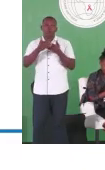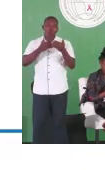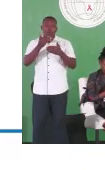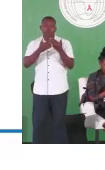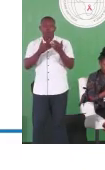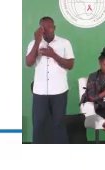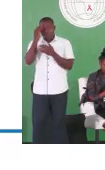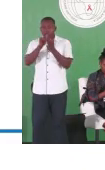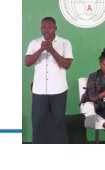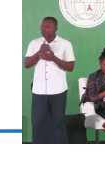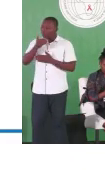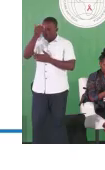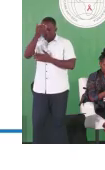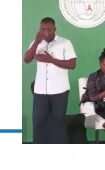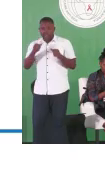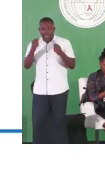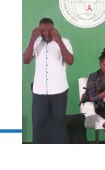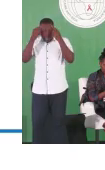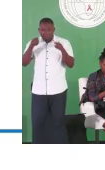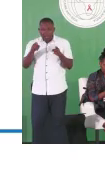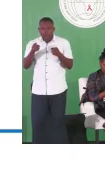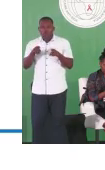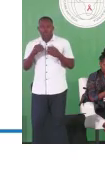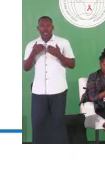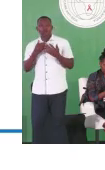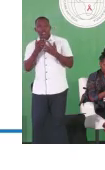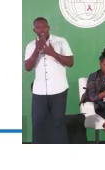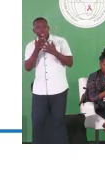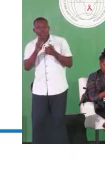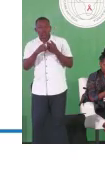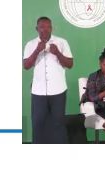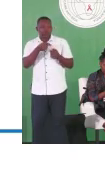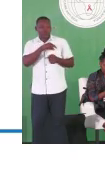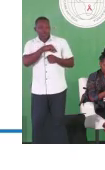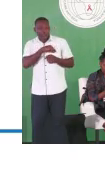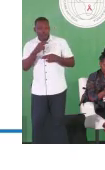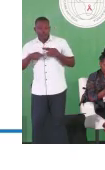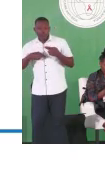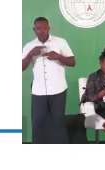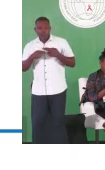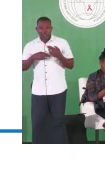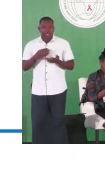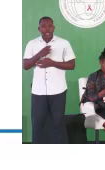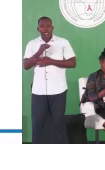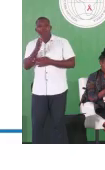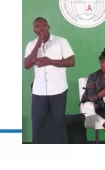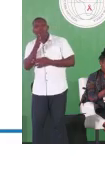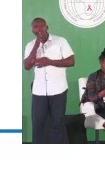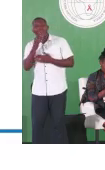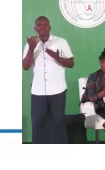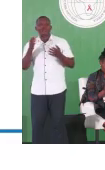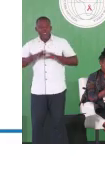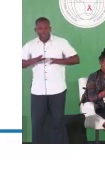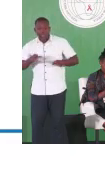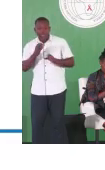only happen when there's access to quality reproductive, maternal, and child health care services, which